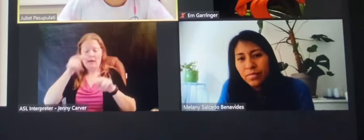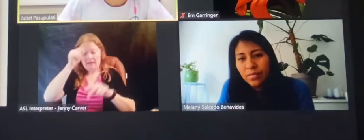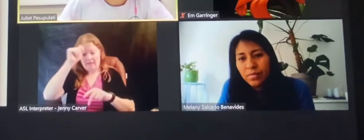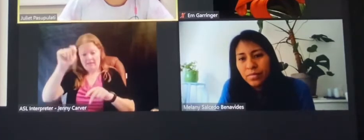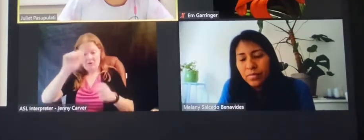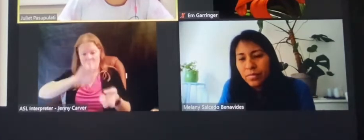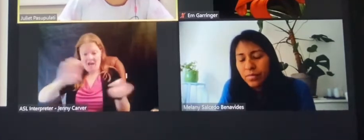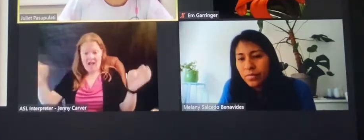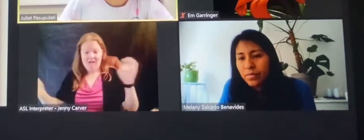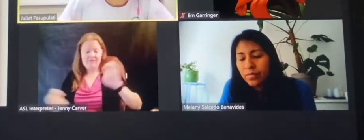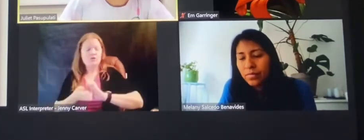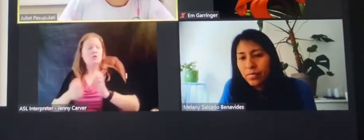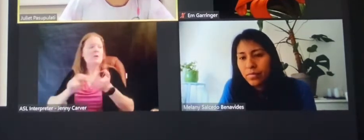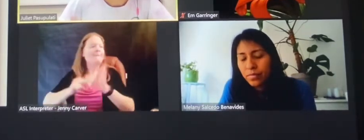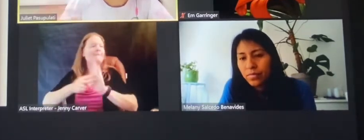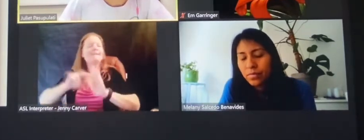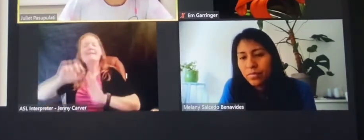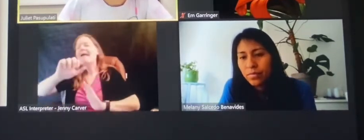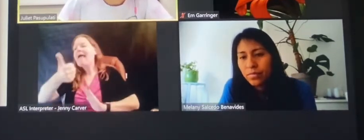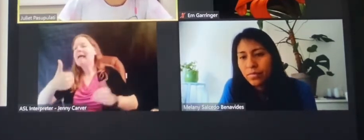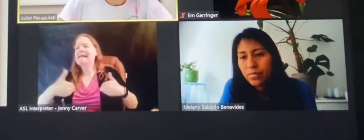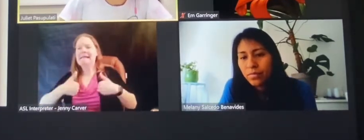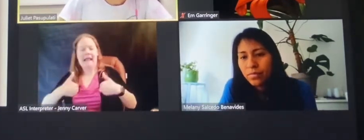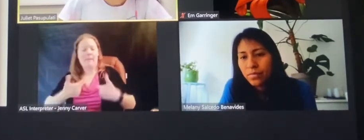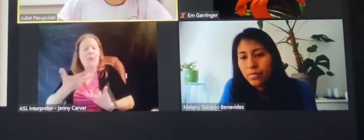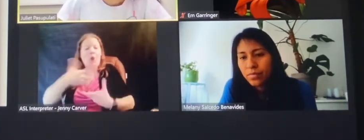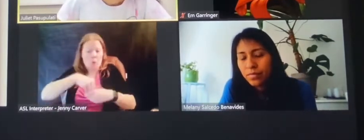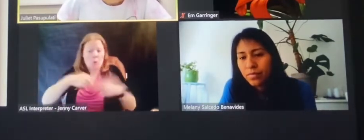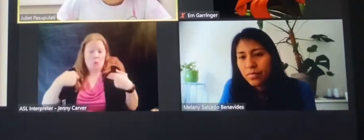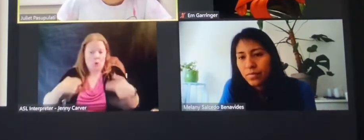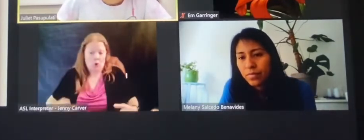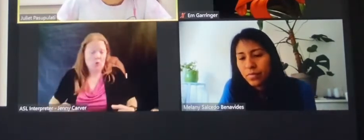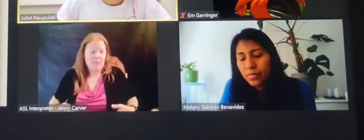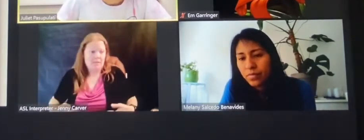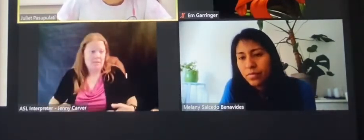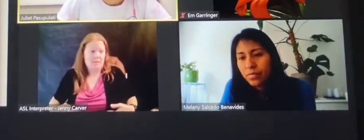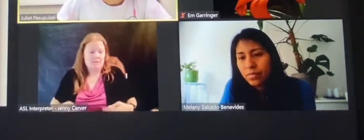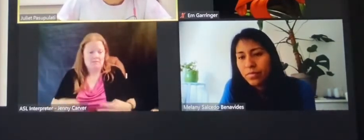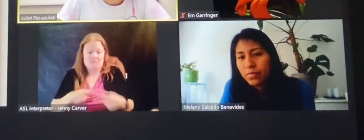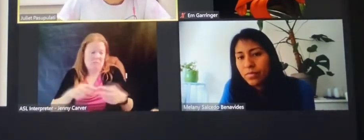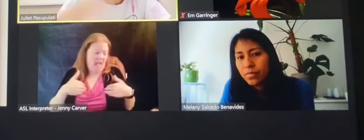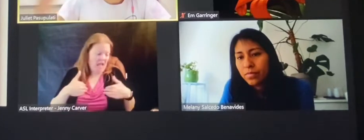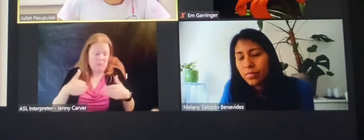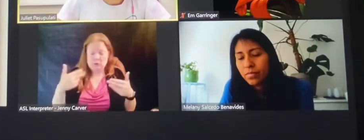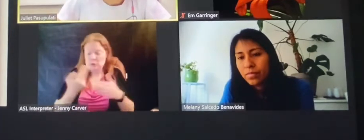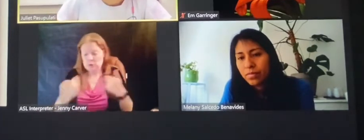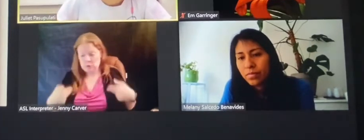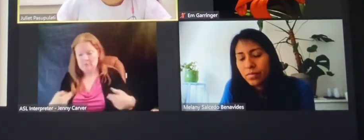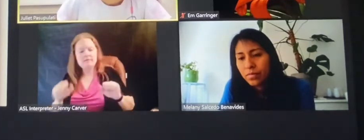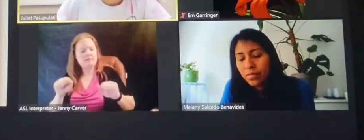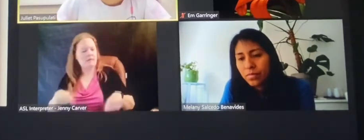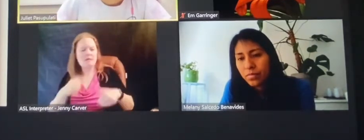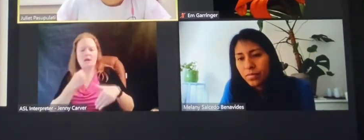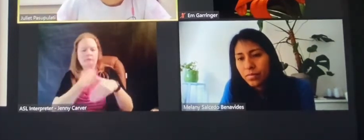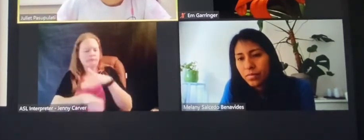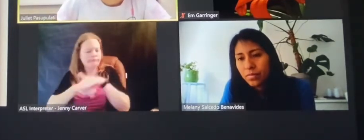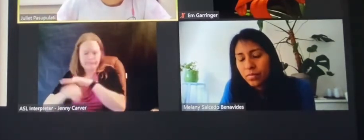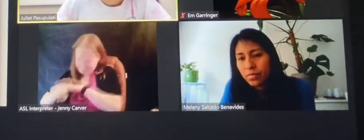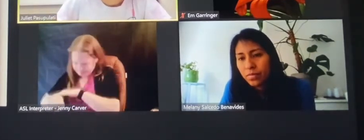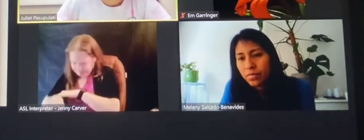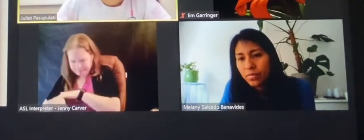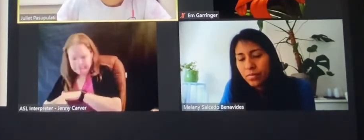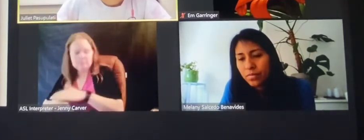means any animal, including humans, that can reproduce.